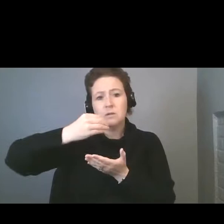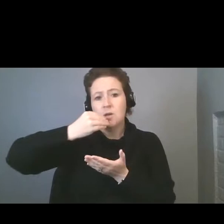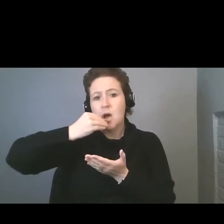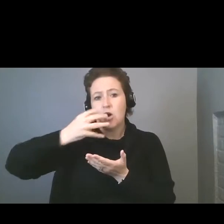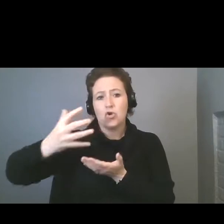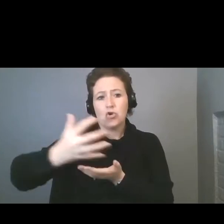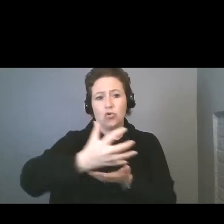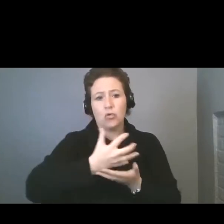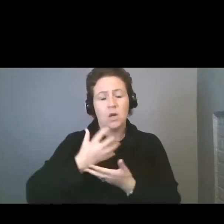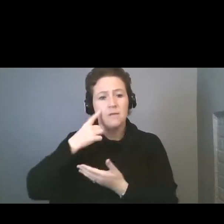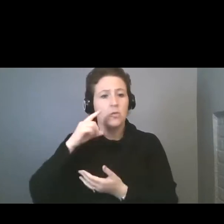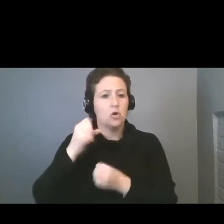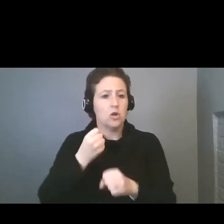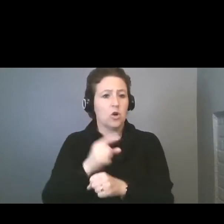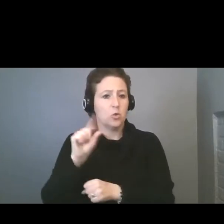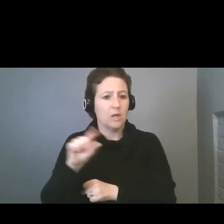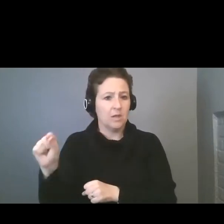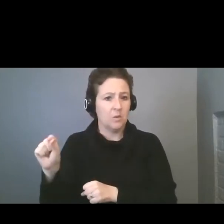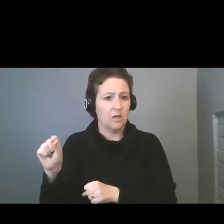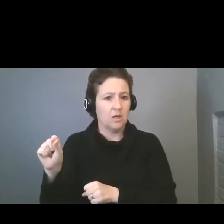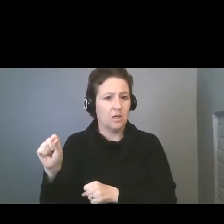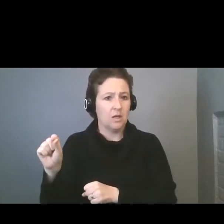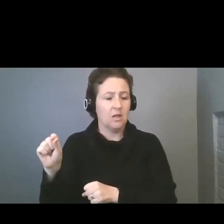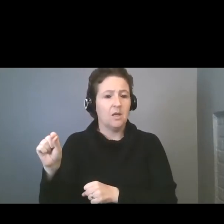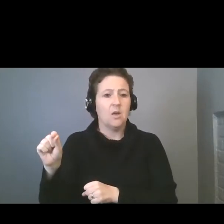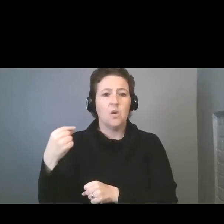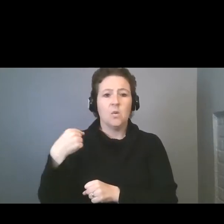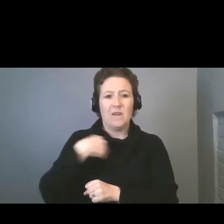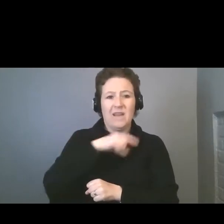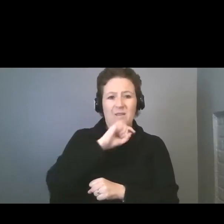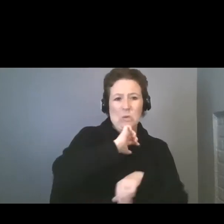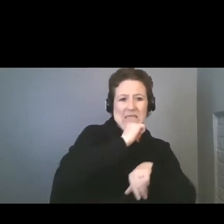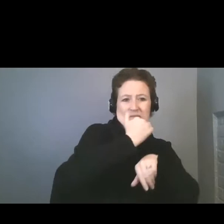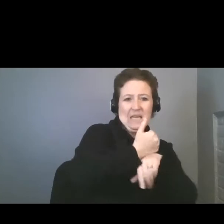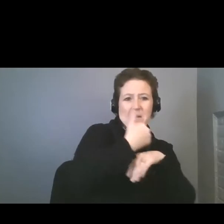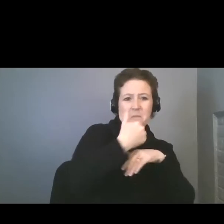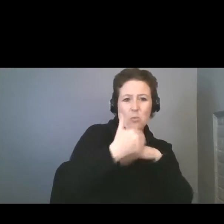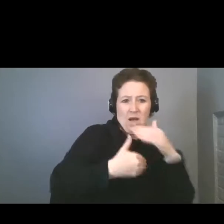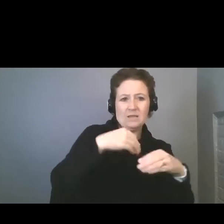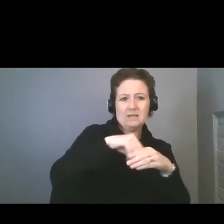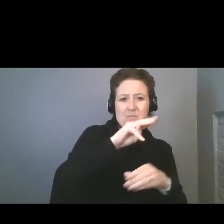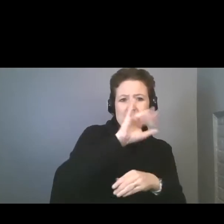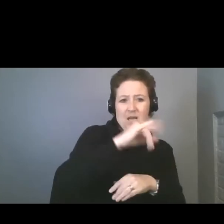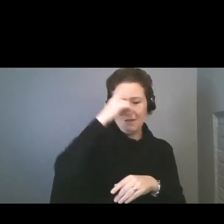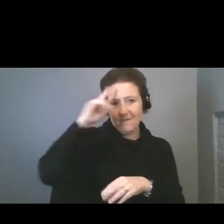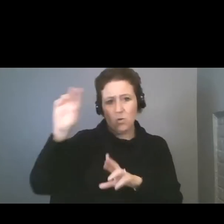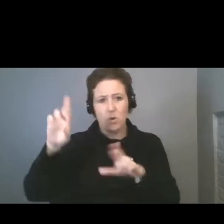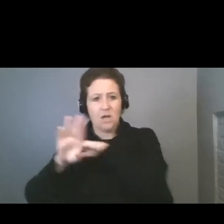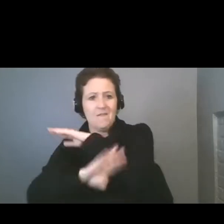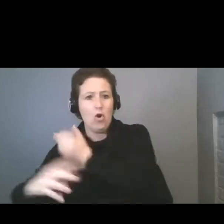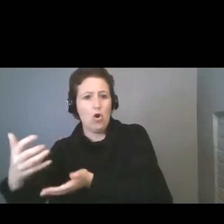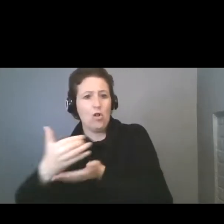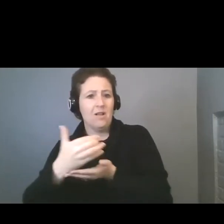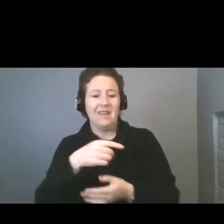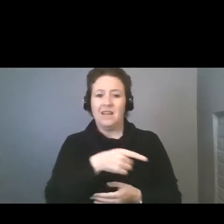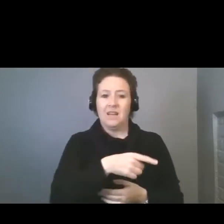2020. We would have had to do some things back in May to get ready for a drive this fall, and there was no way to